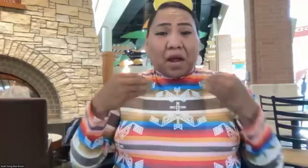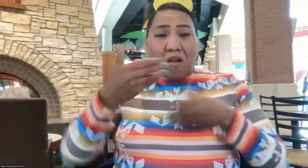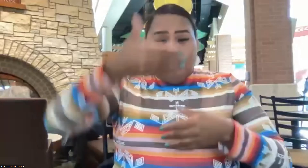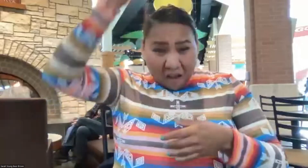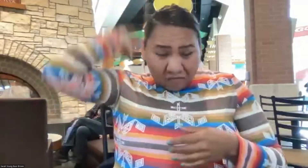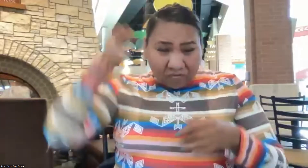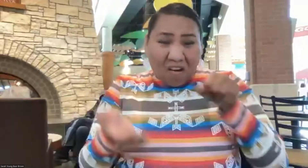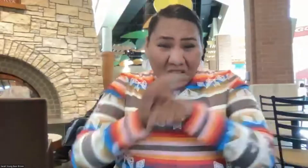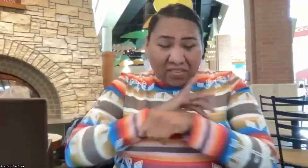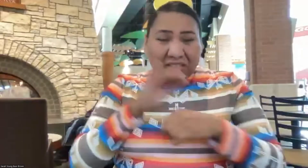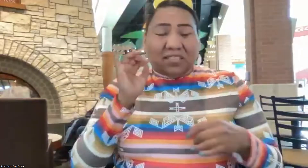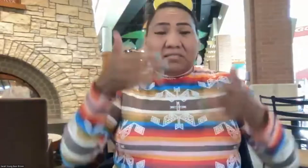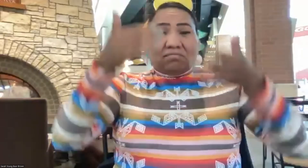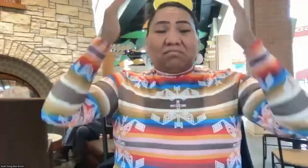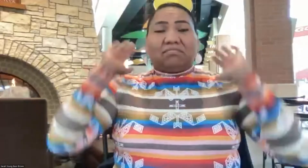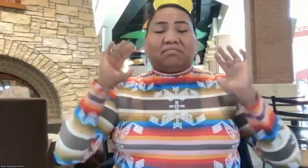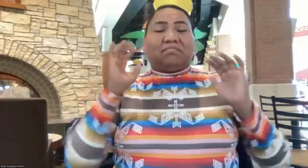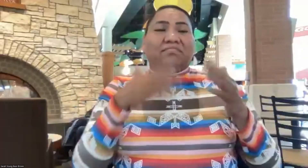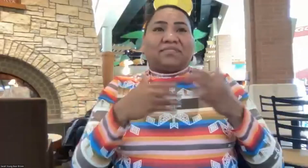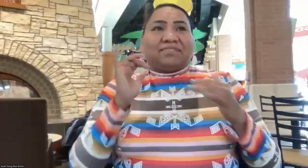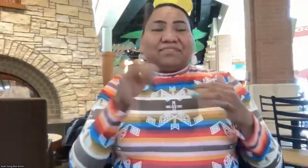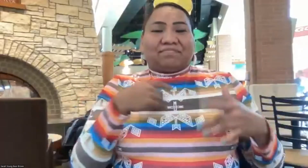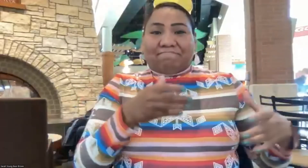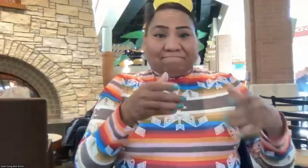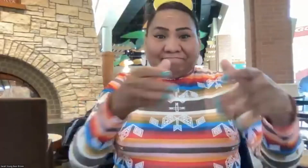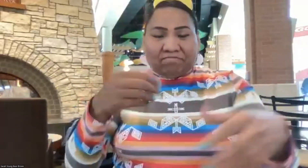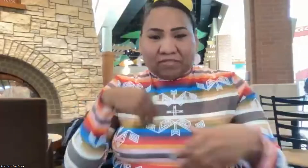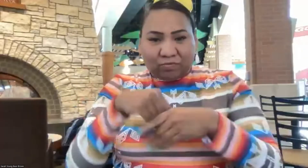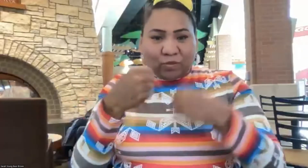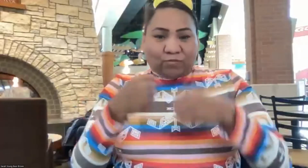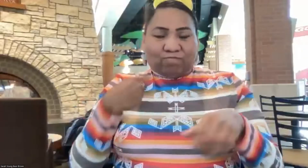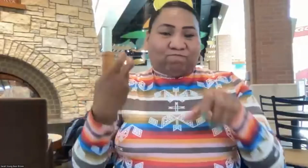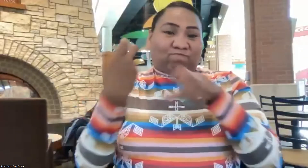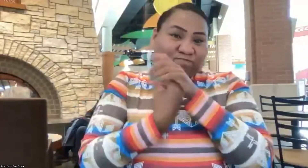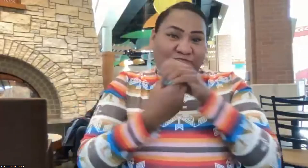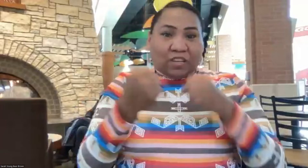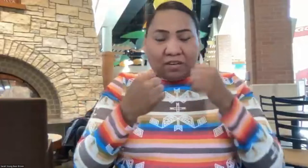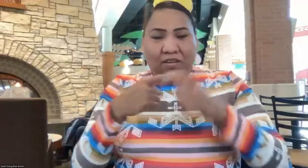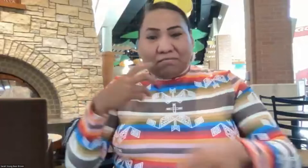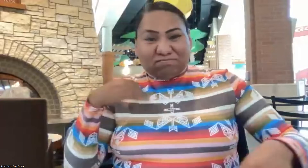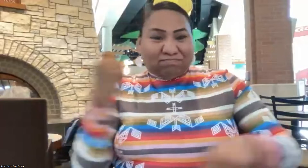And they immediately began to cover my head and wrap my body and keep me warm. And then they took me to the